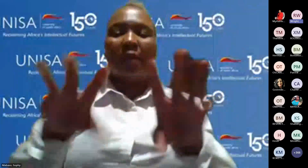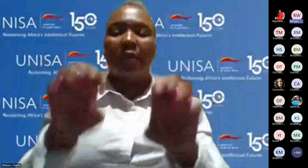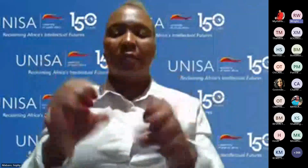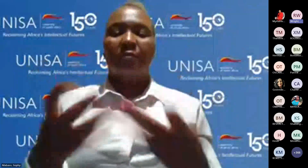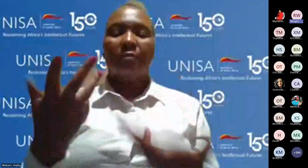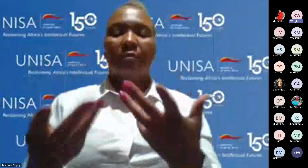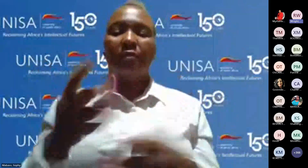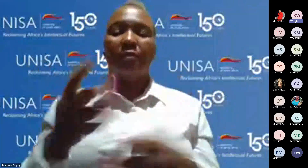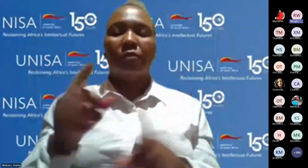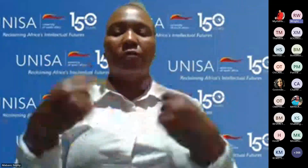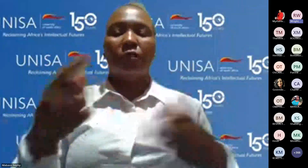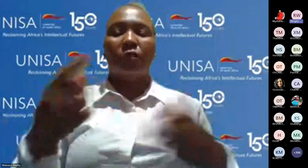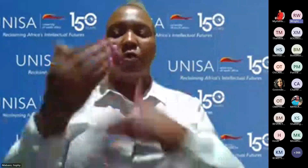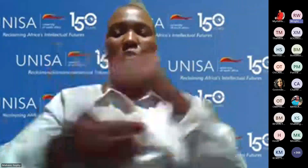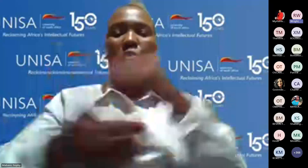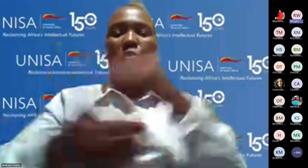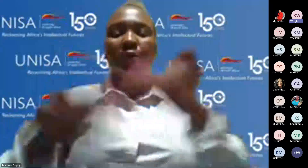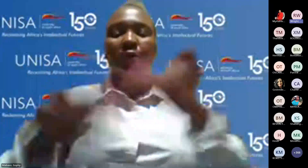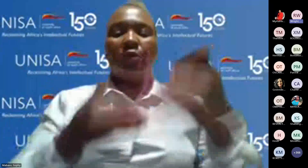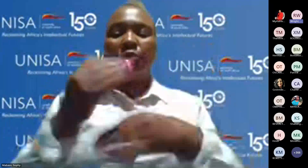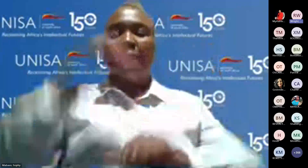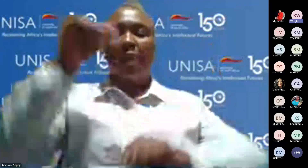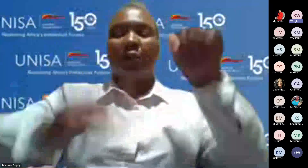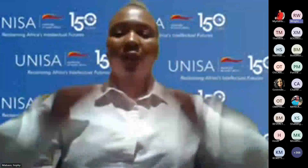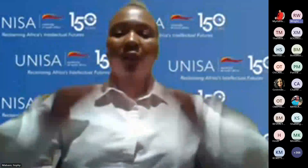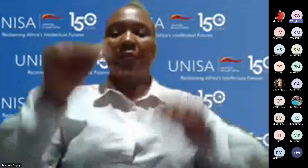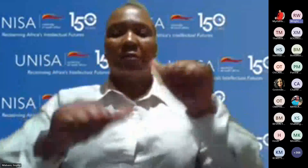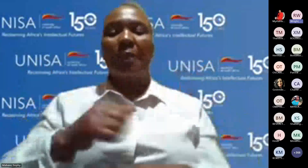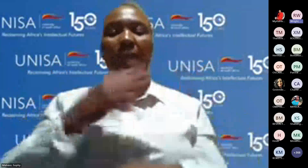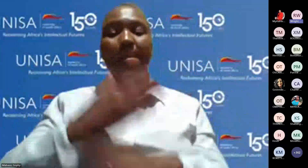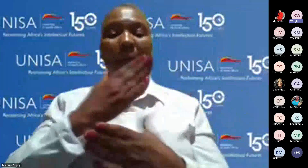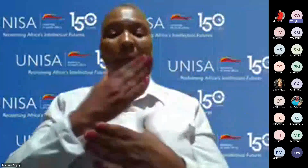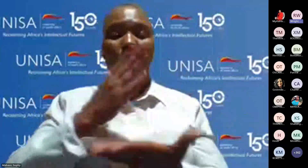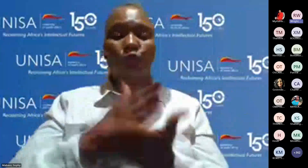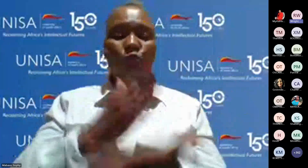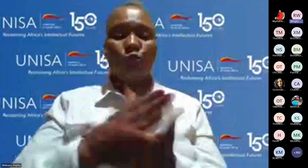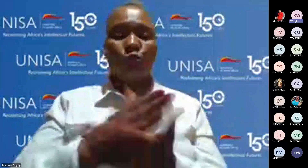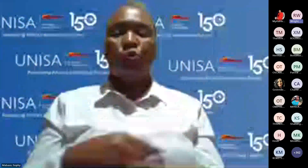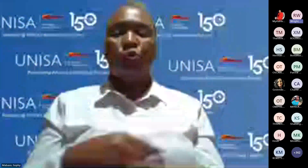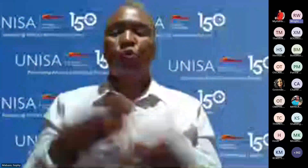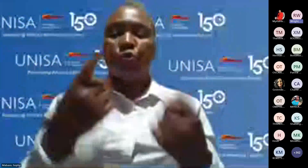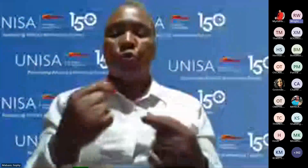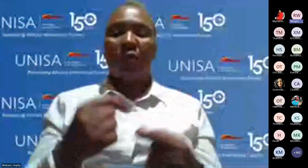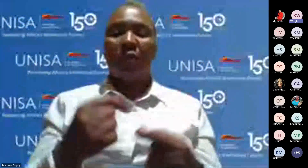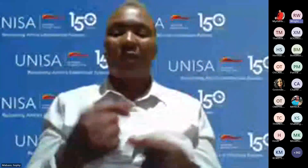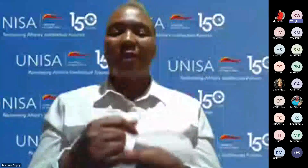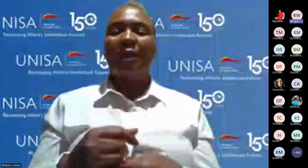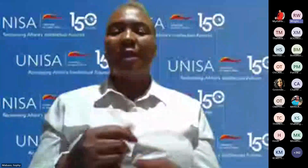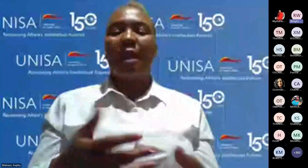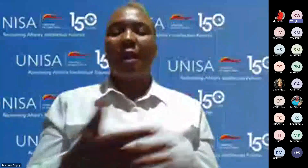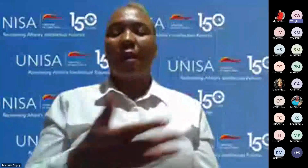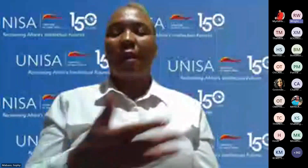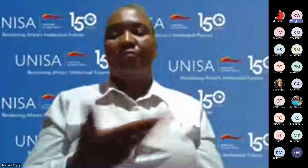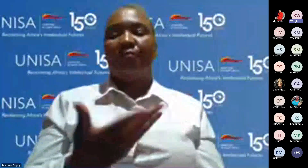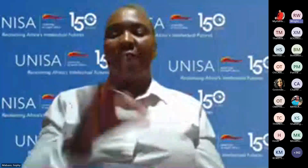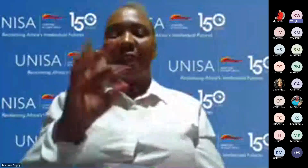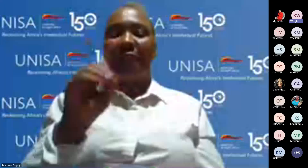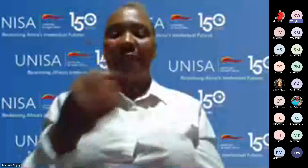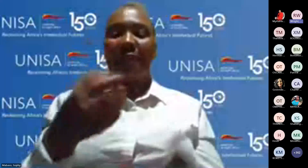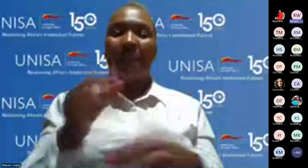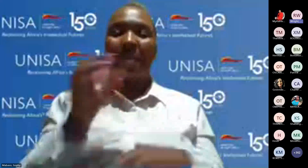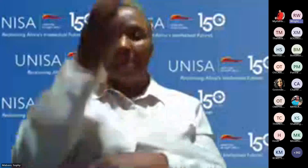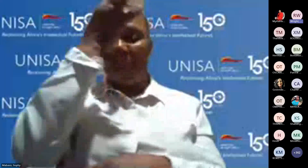you can't continue with your assessment from that point. So just make sure you do it at least half an hour after the exams actually